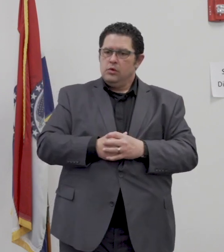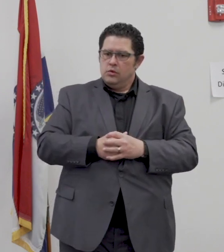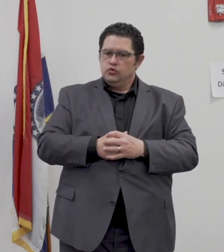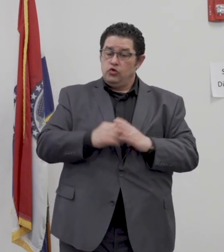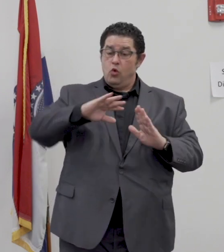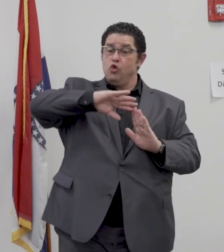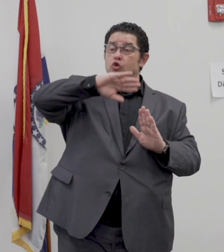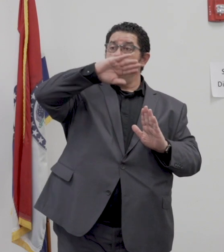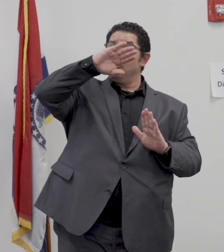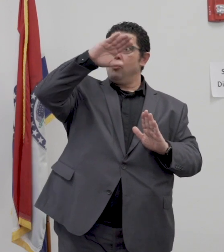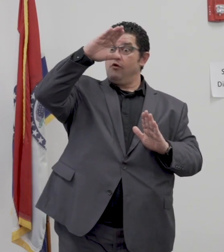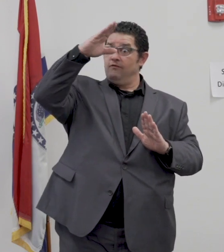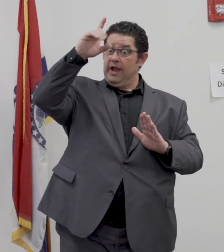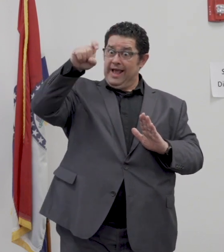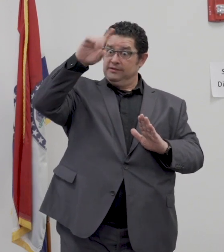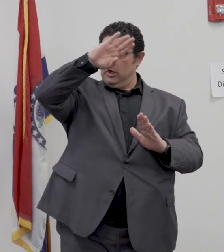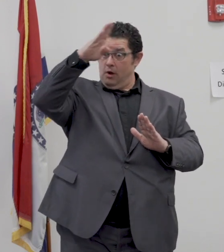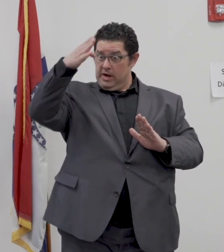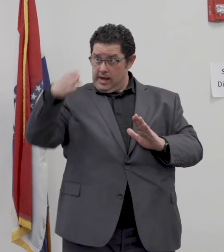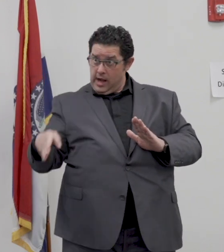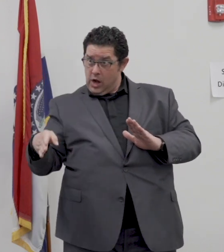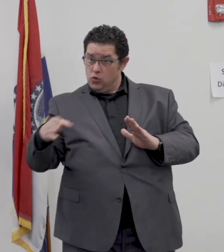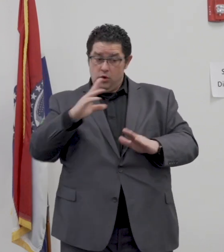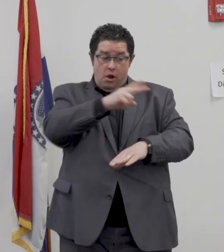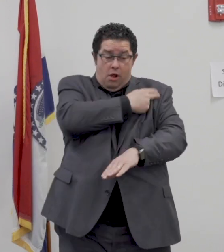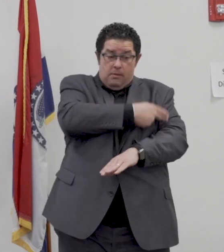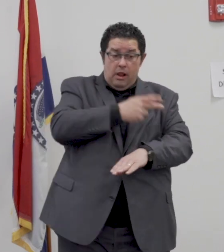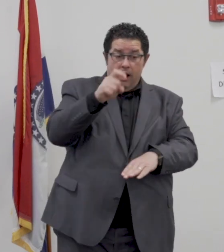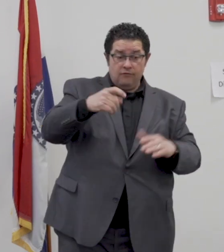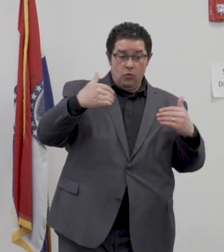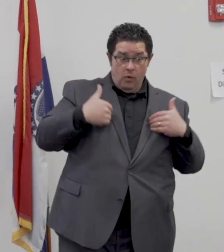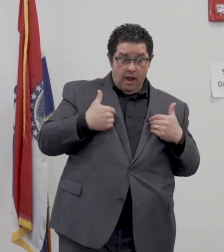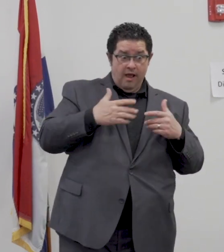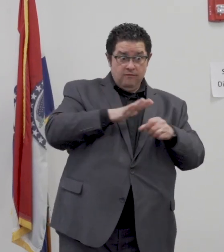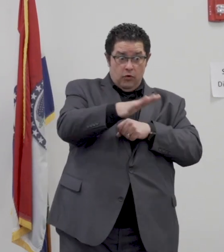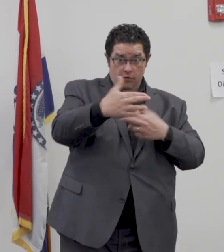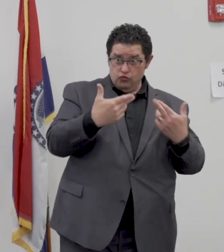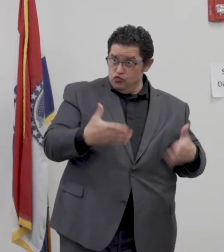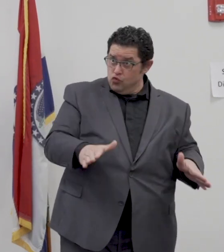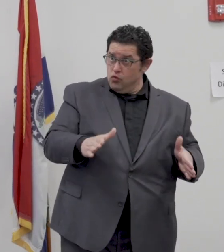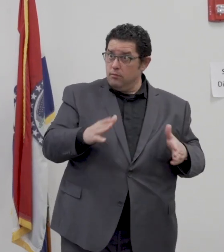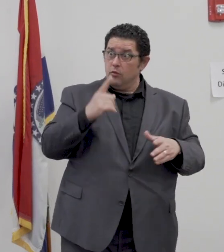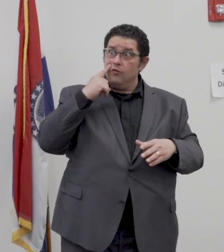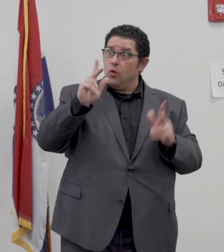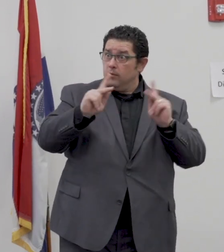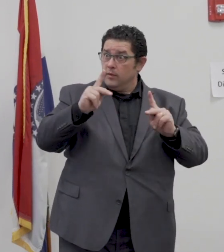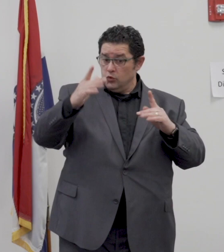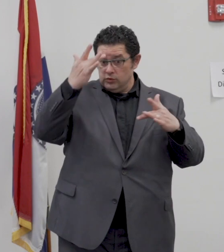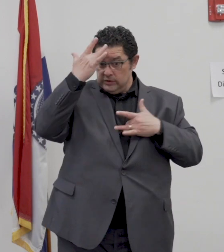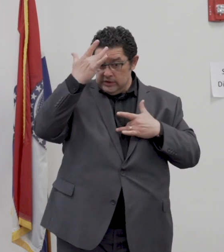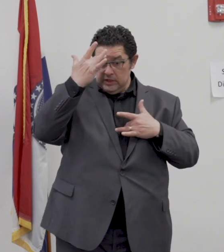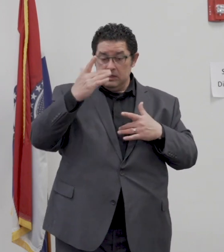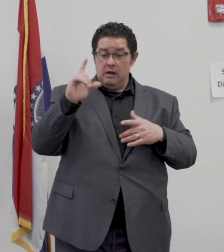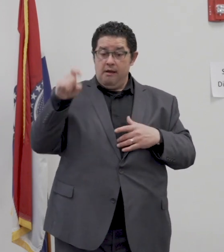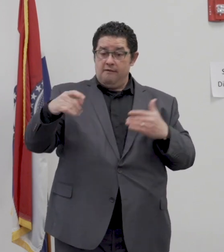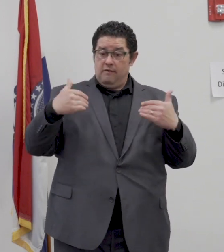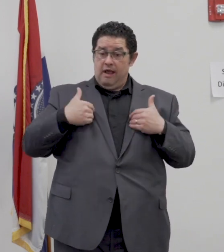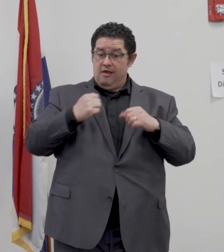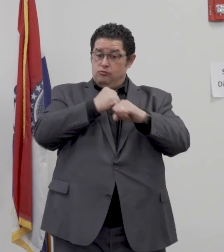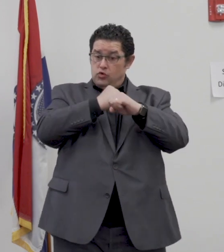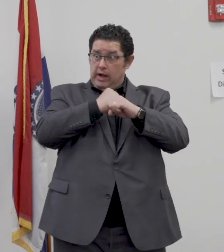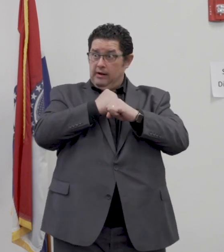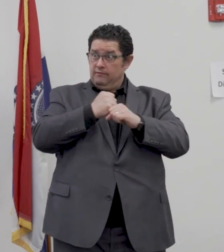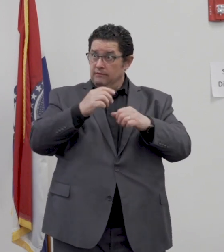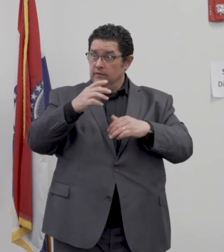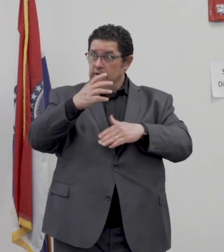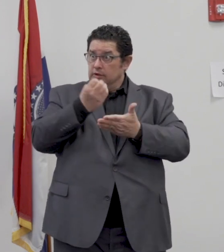curve has to be coming down. Our hospitals have to have the capacity to manage our patients who are sick. We have to have protective equipment in our